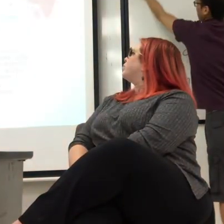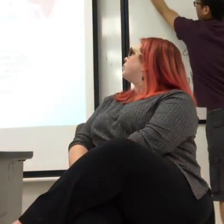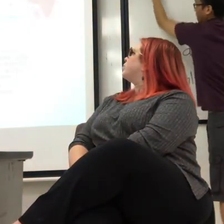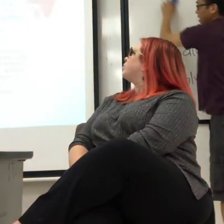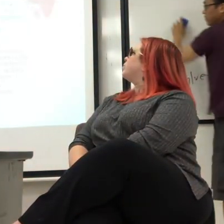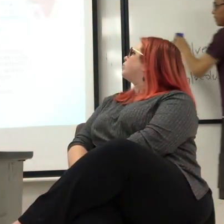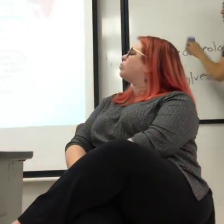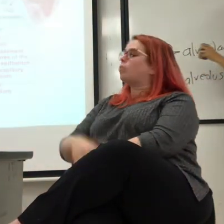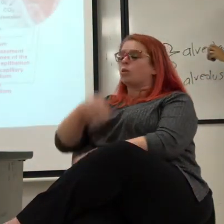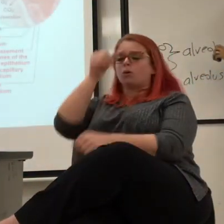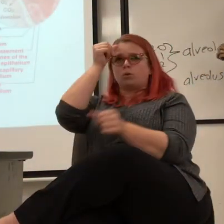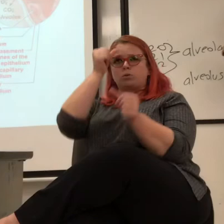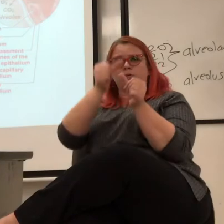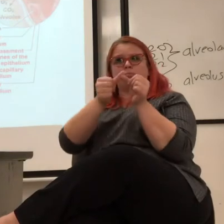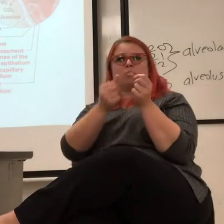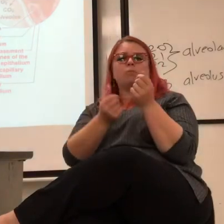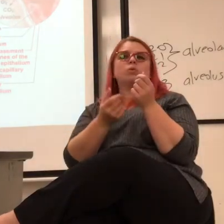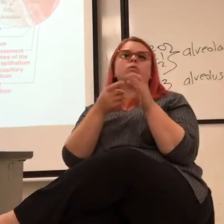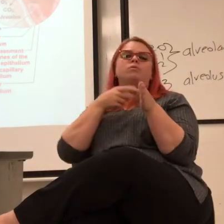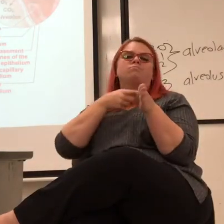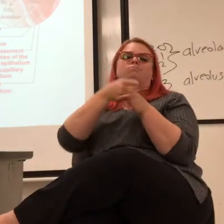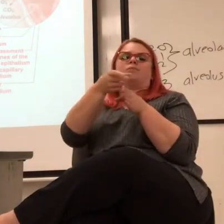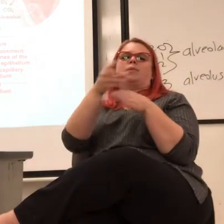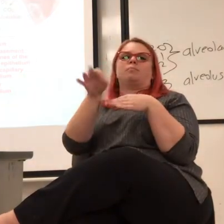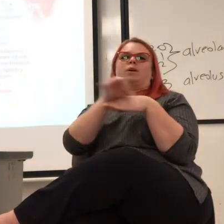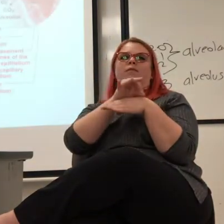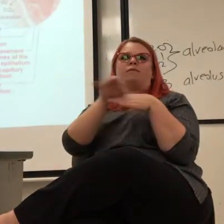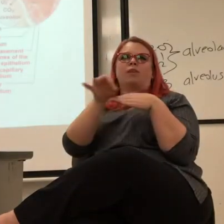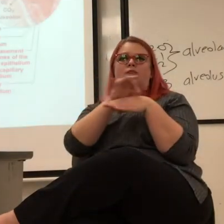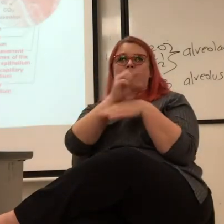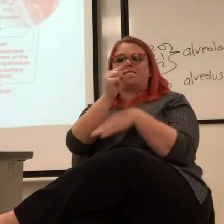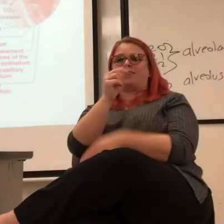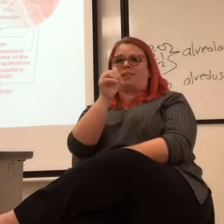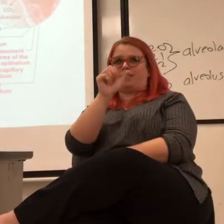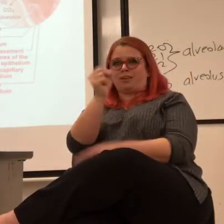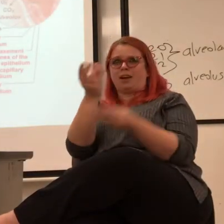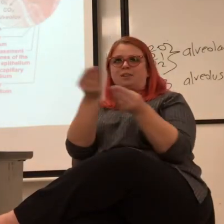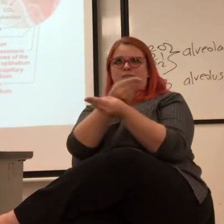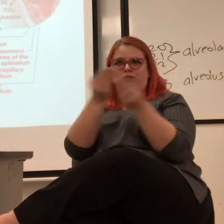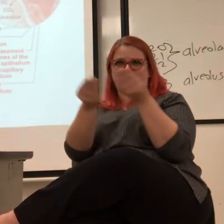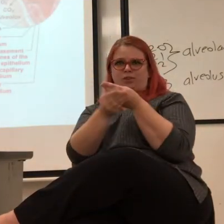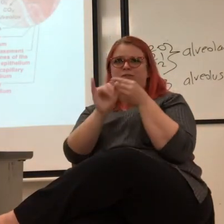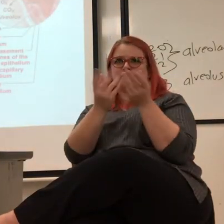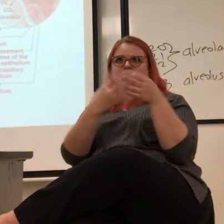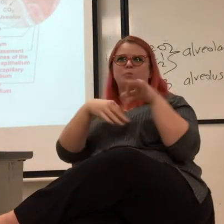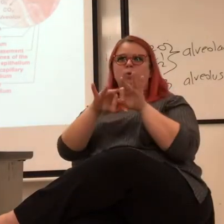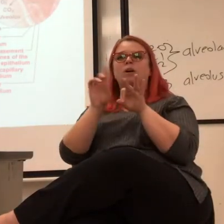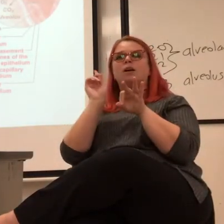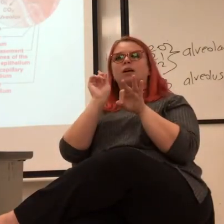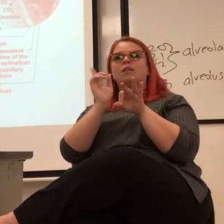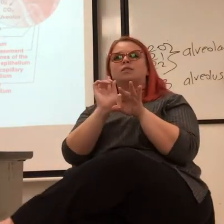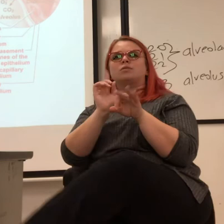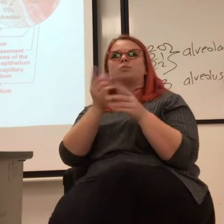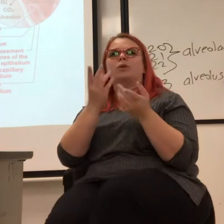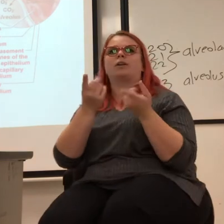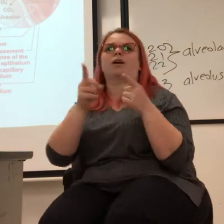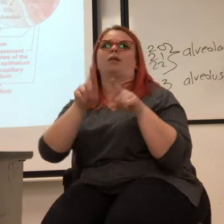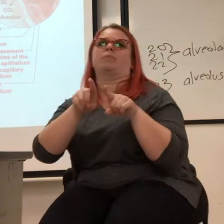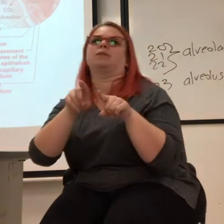So remember, the main function I'm supposed to teach you is gas exchange. This is where it happens. At this